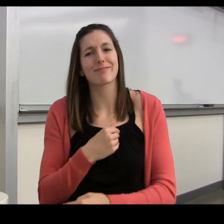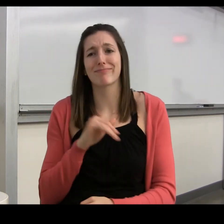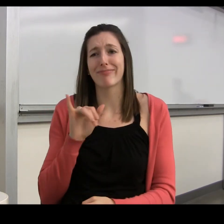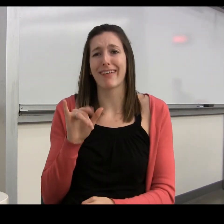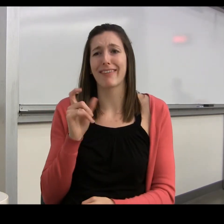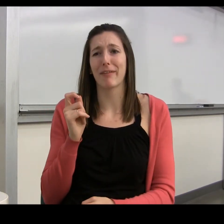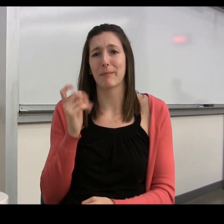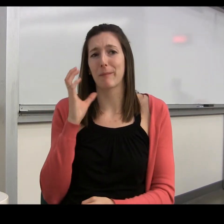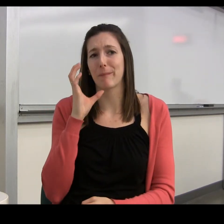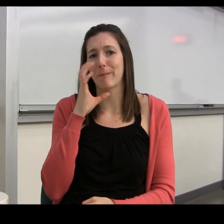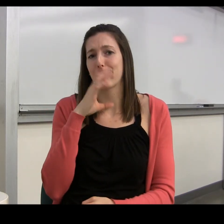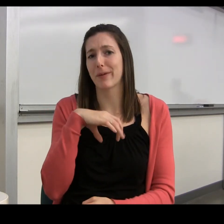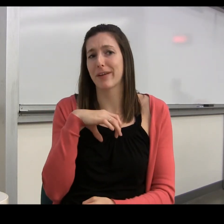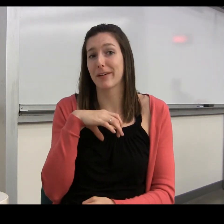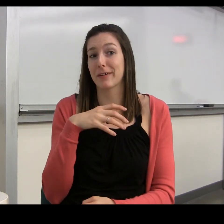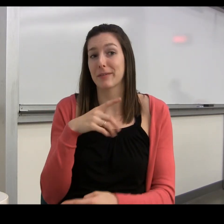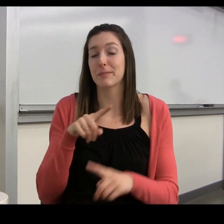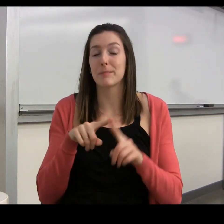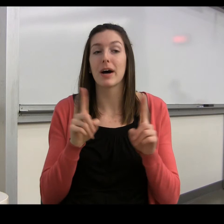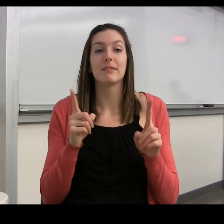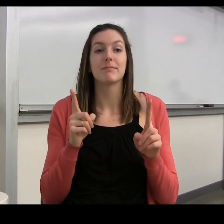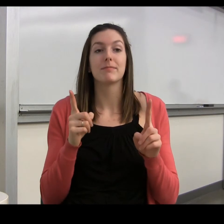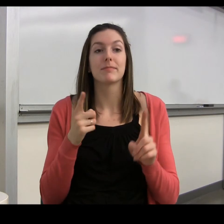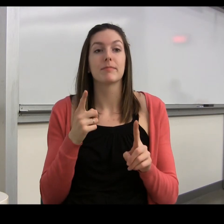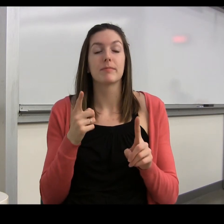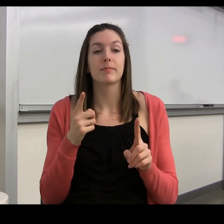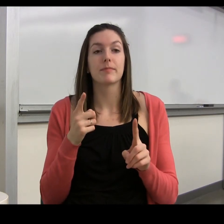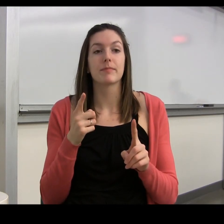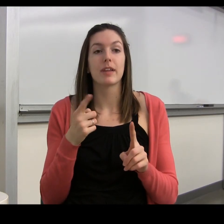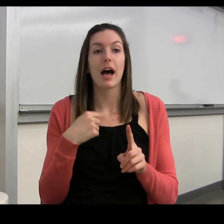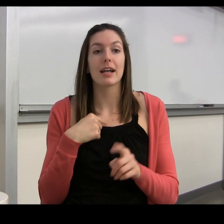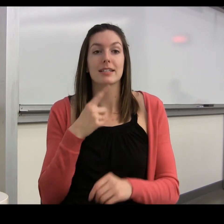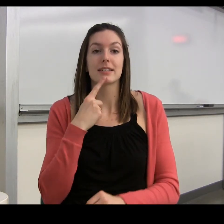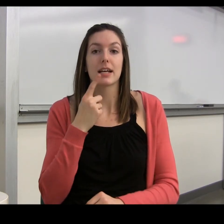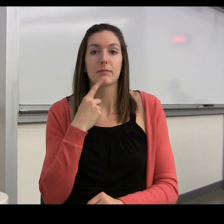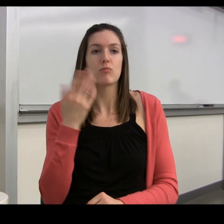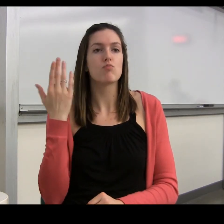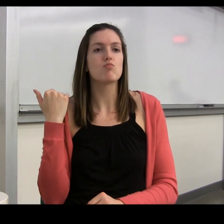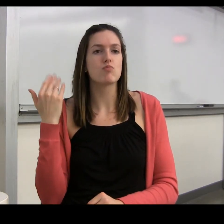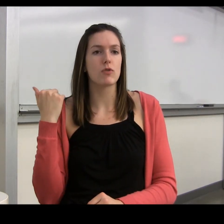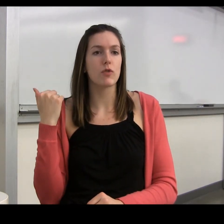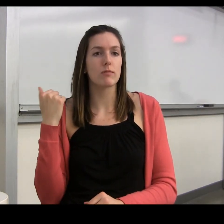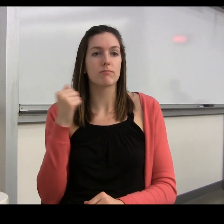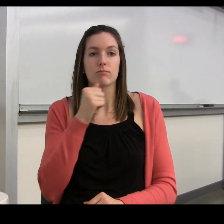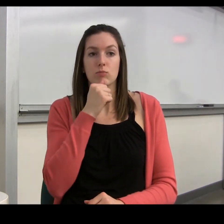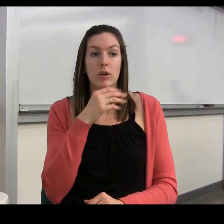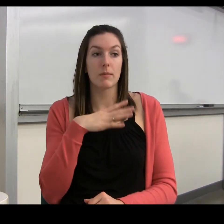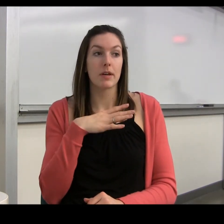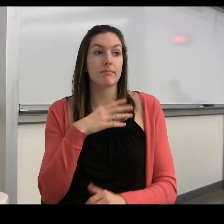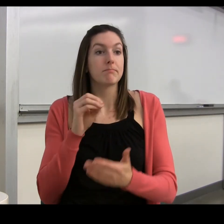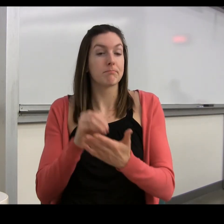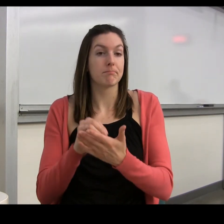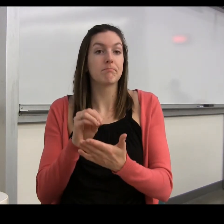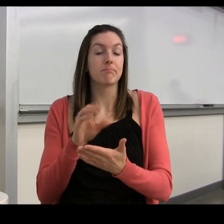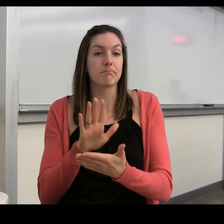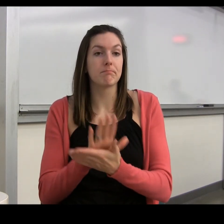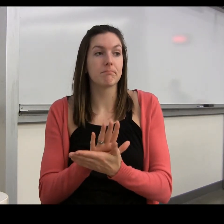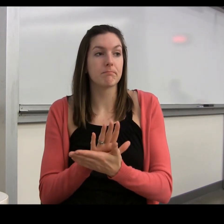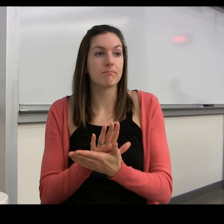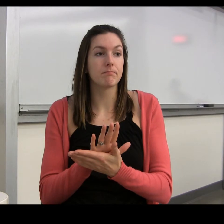But like I said earlier in this class, women take note that many